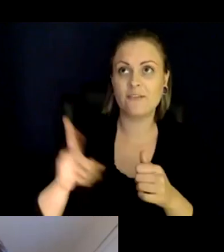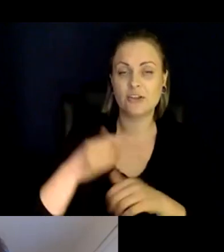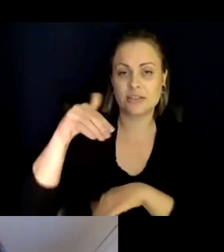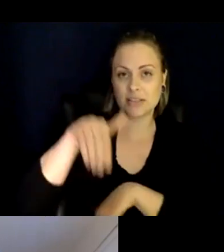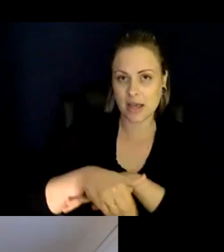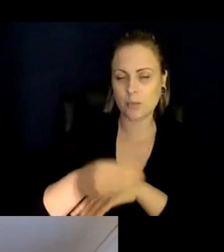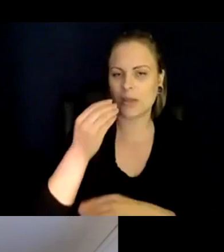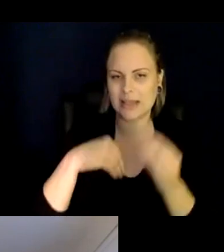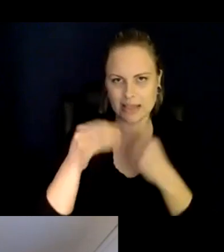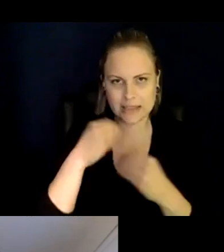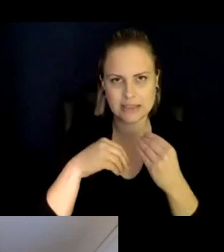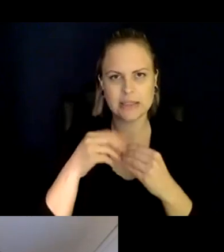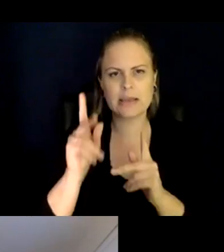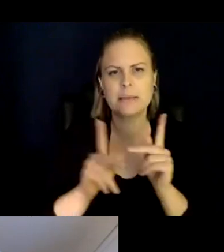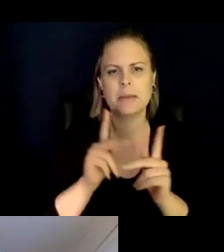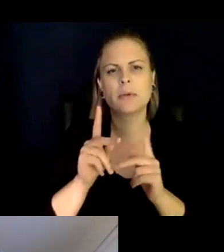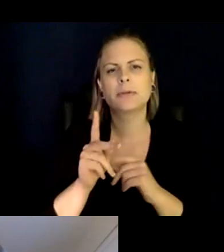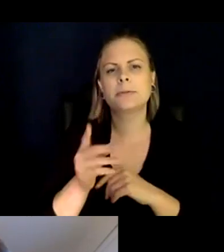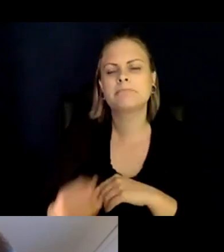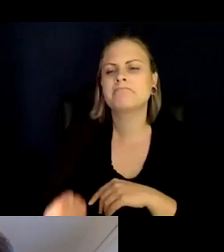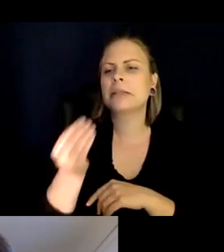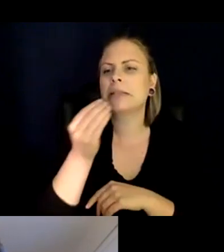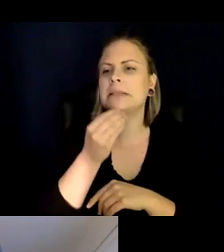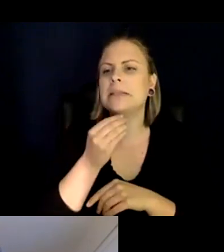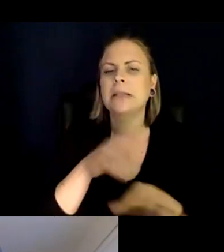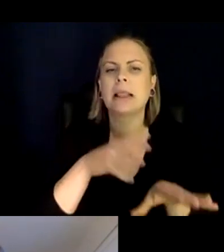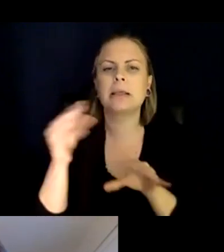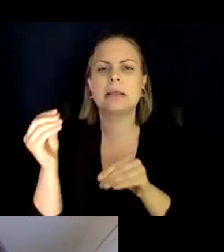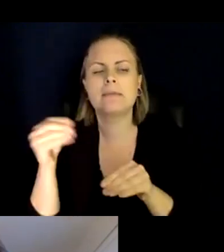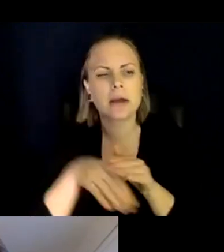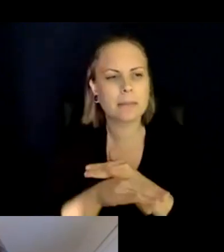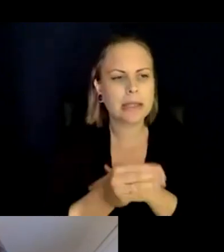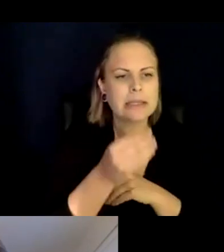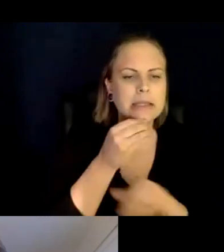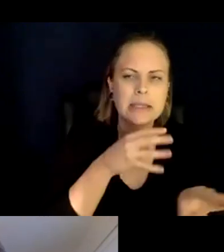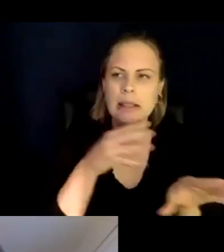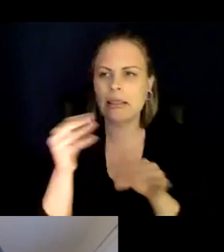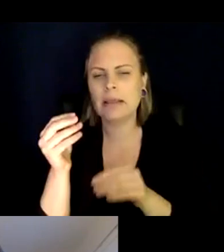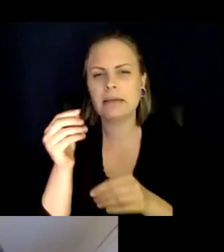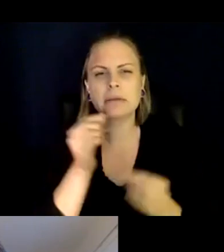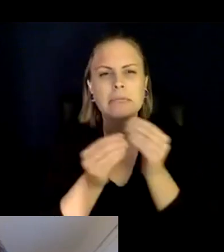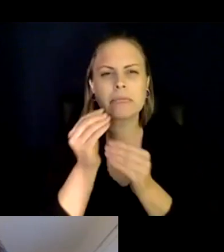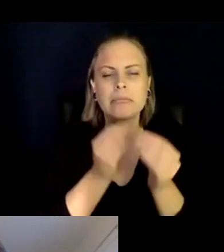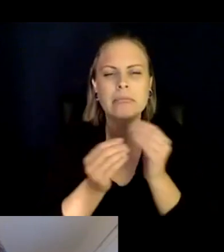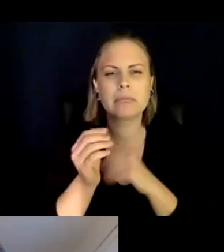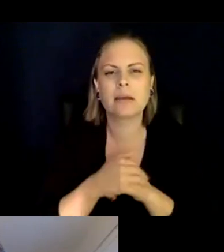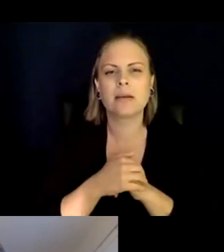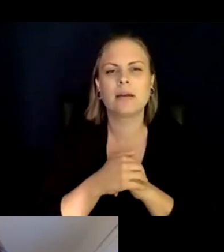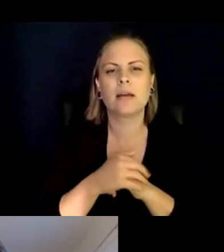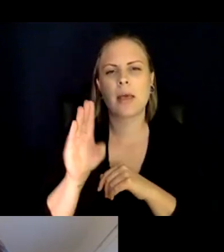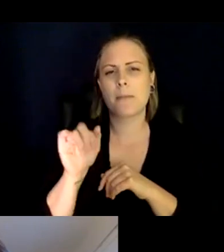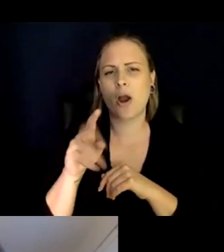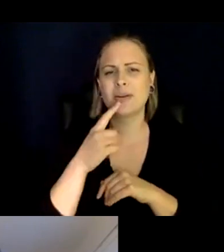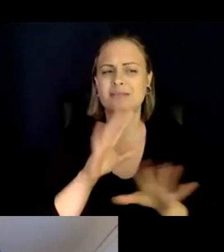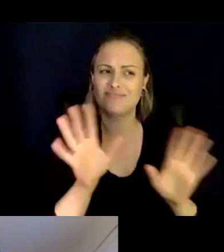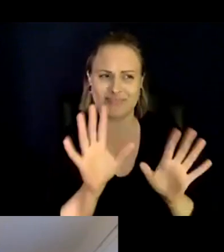dinner, people were grazing. They were coming in, eating and leaving. And Barbara, who was, I think last of the Victorians, she said, oh, no, we're